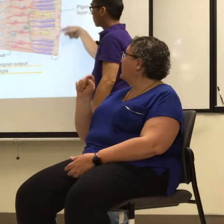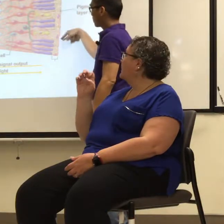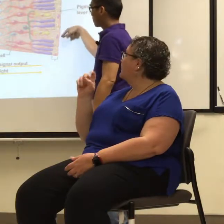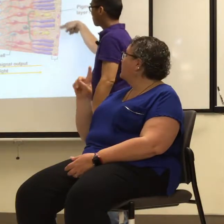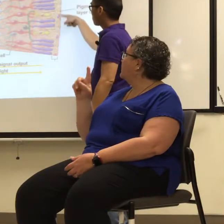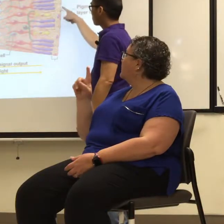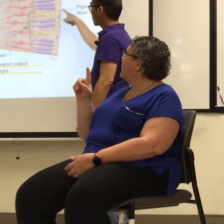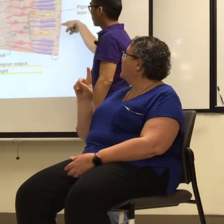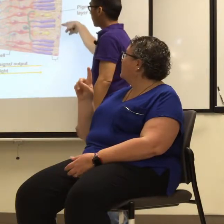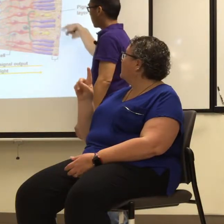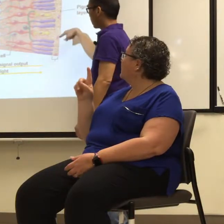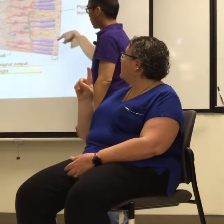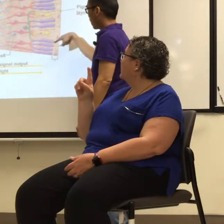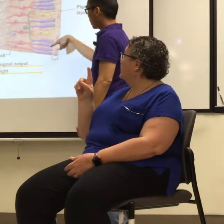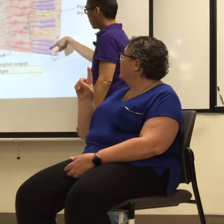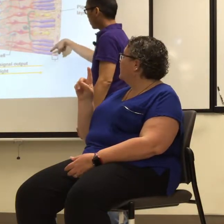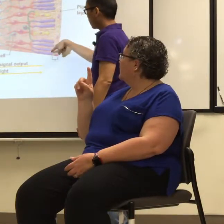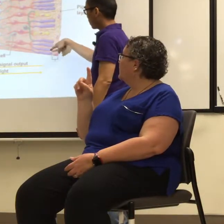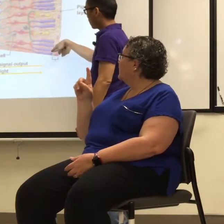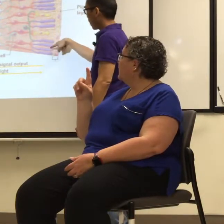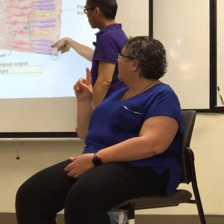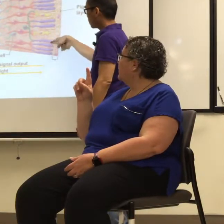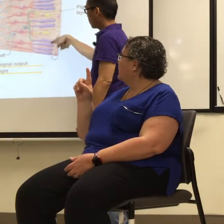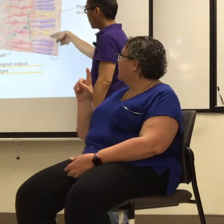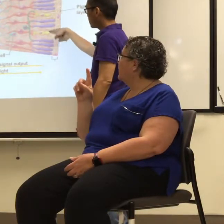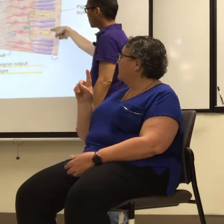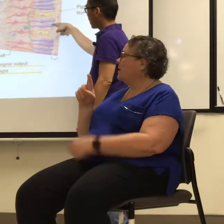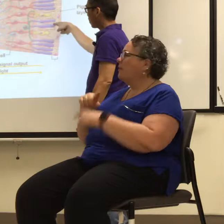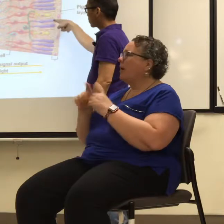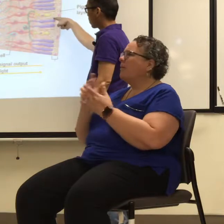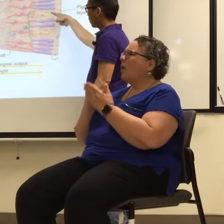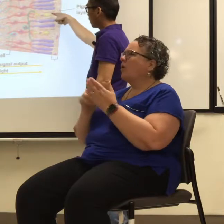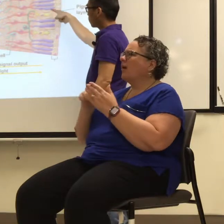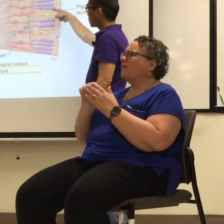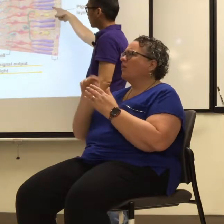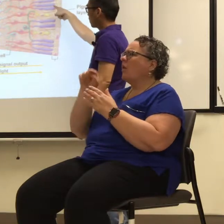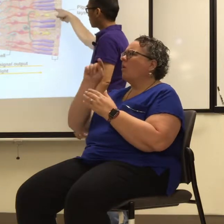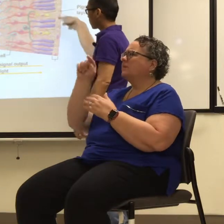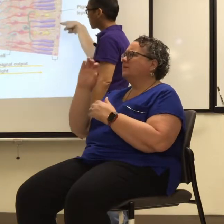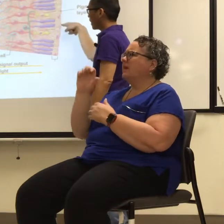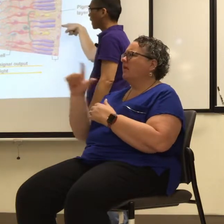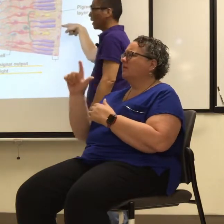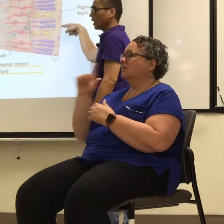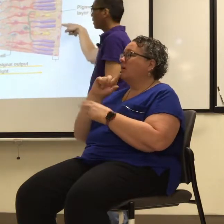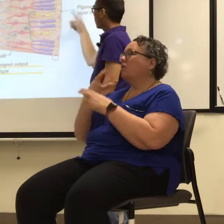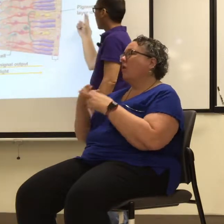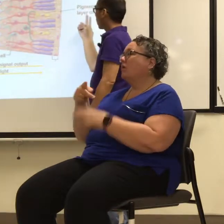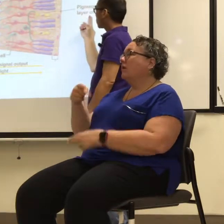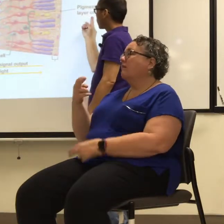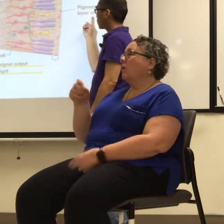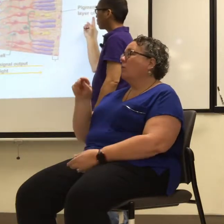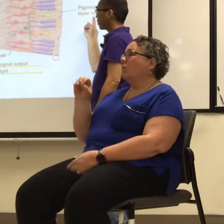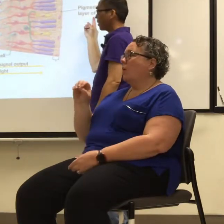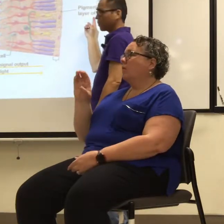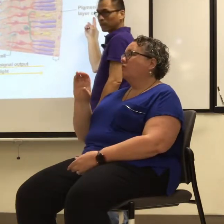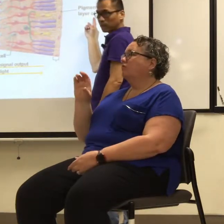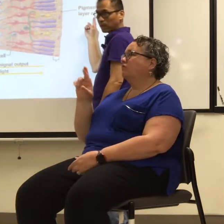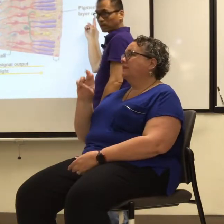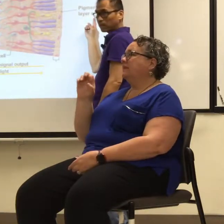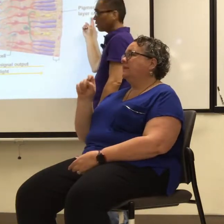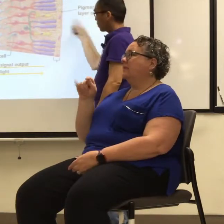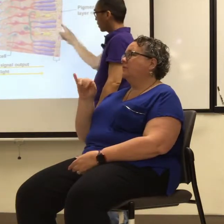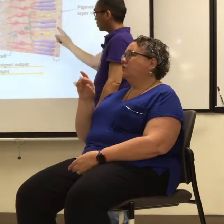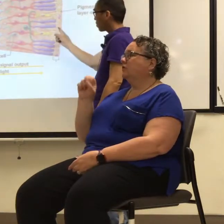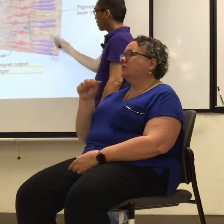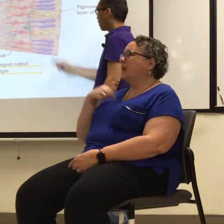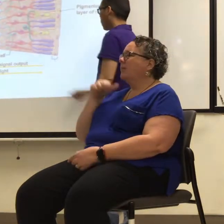Okay. But parts of these cells called photoreceptors are stuck in it. I won't try to draw the pigmented